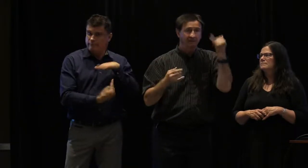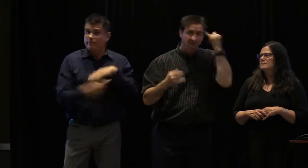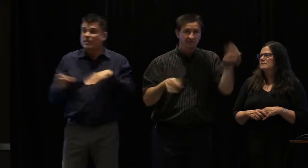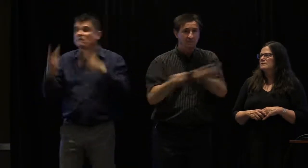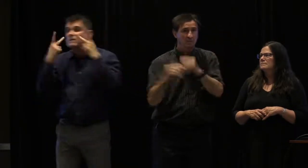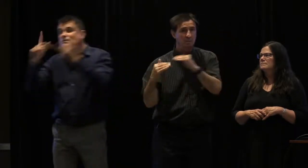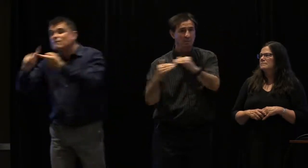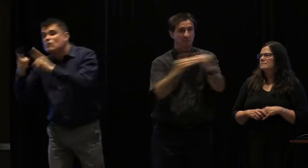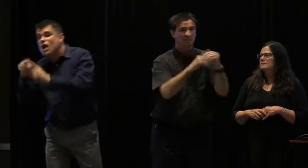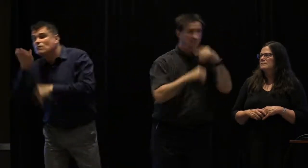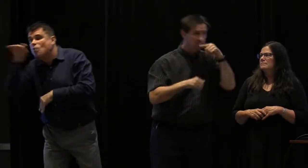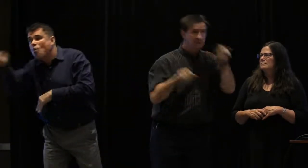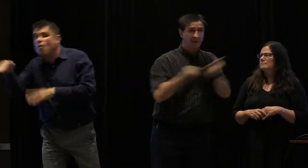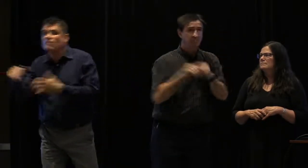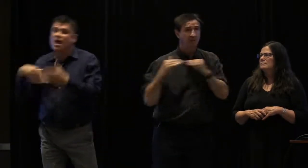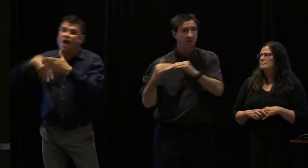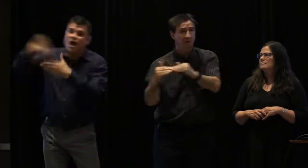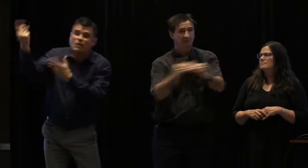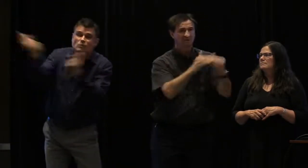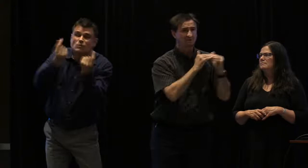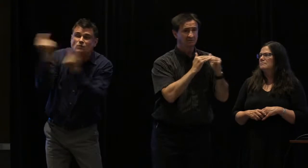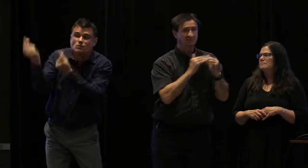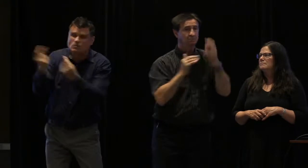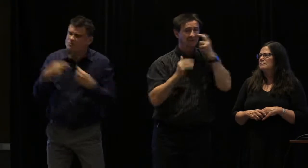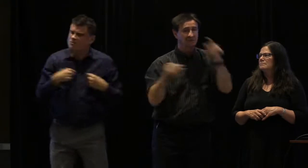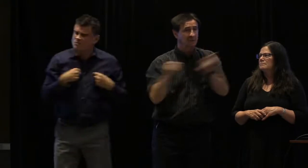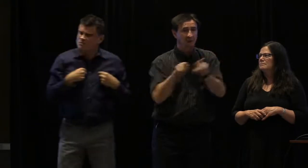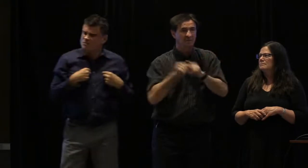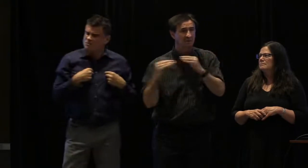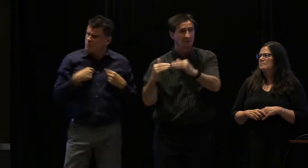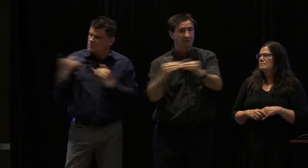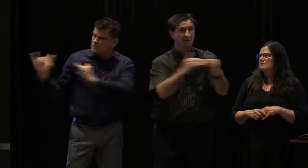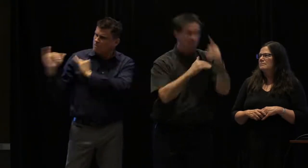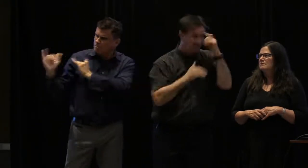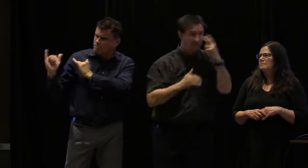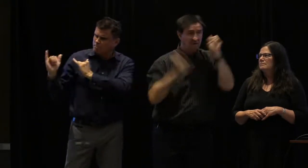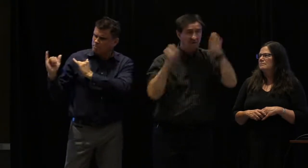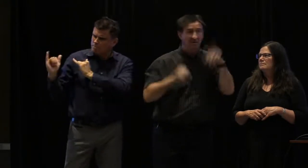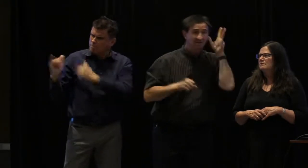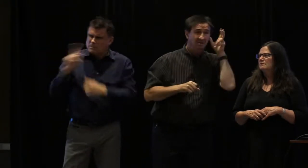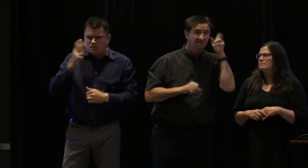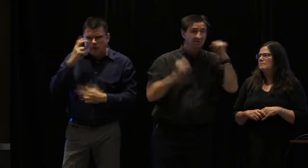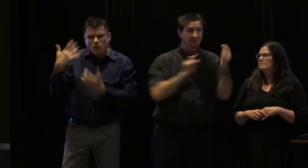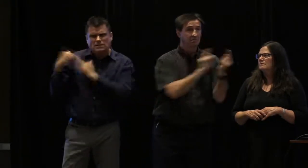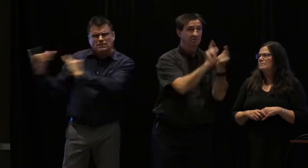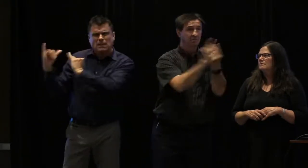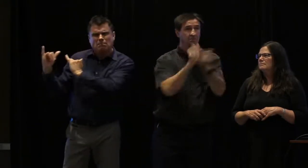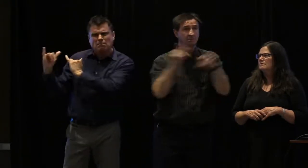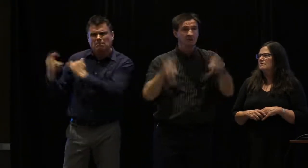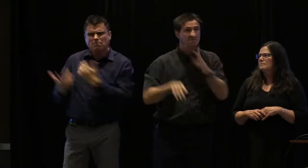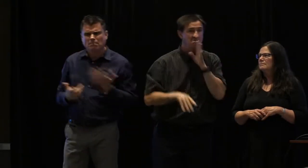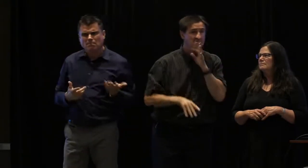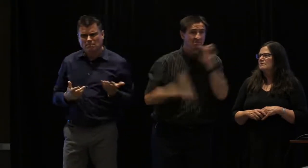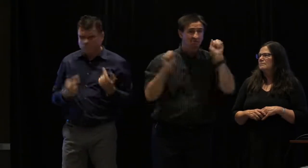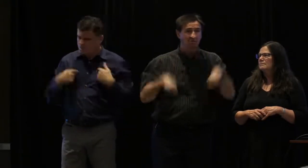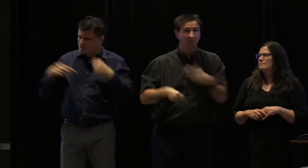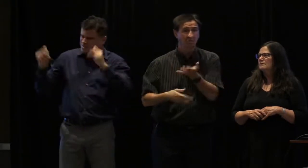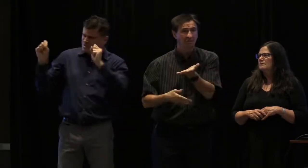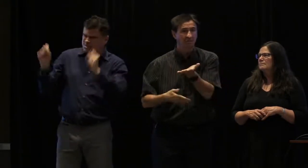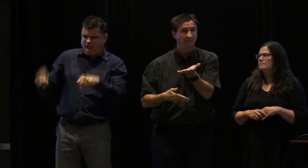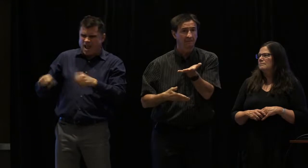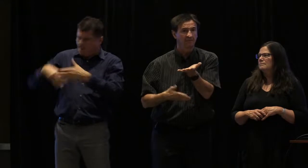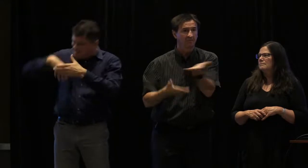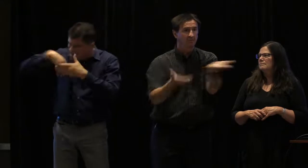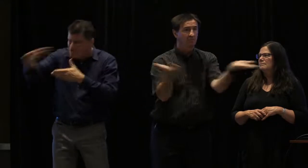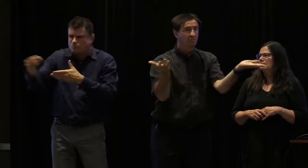do all the daily activities that people take for granted, and how deafblind individuals, just like any other member of the community, needed